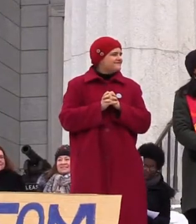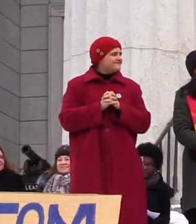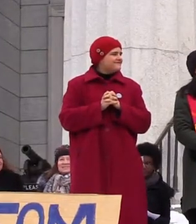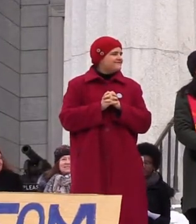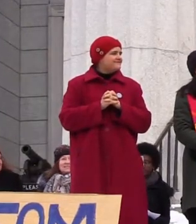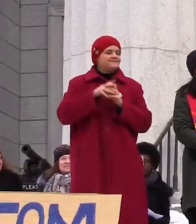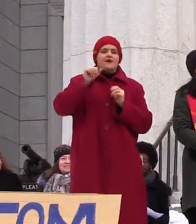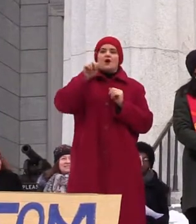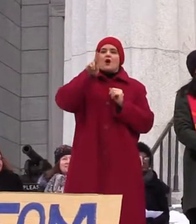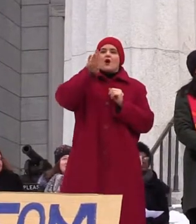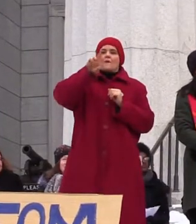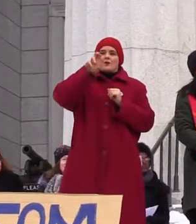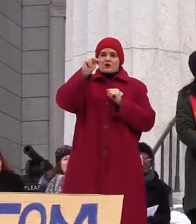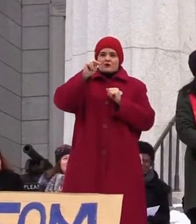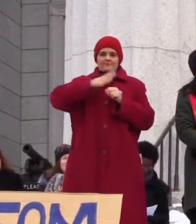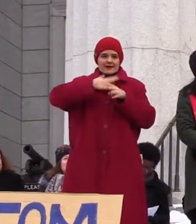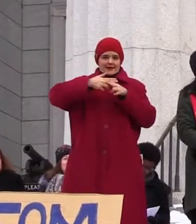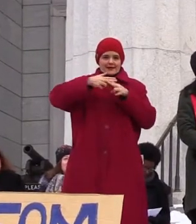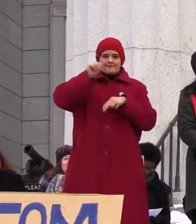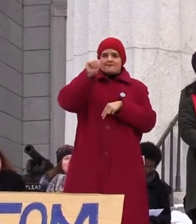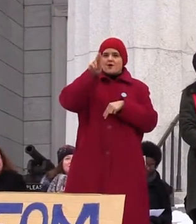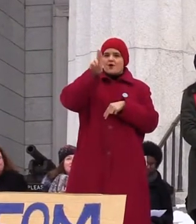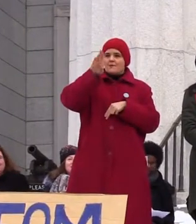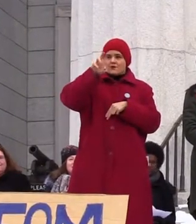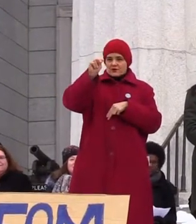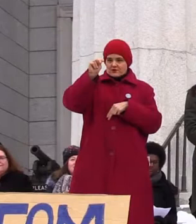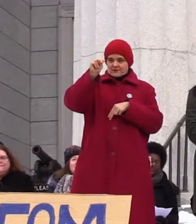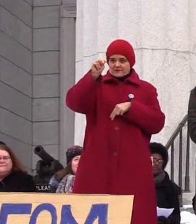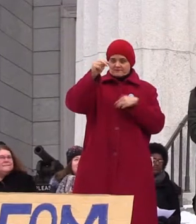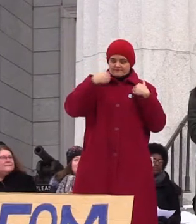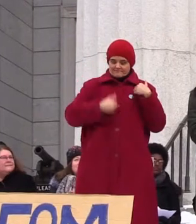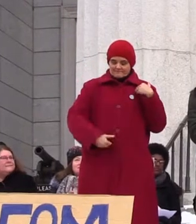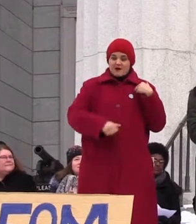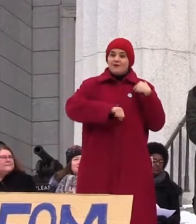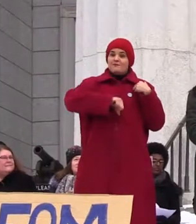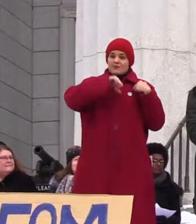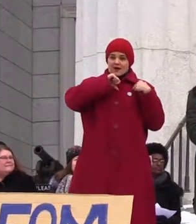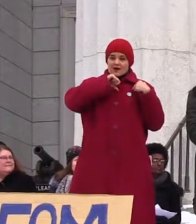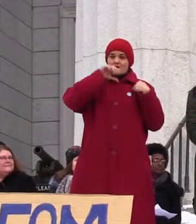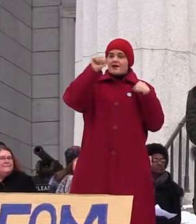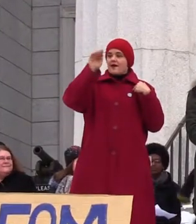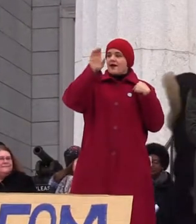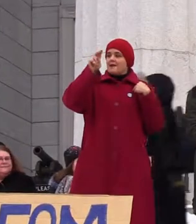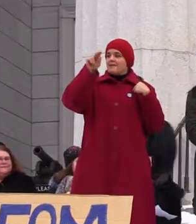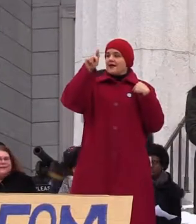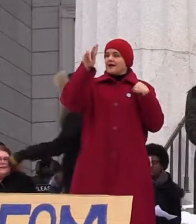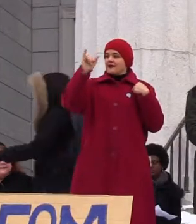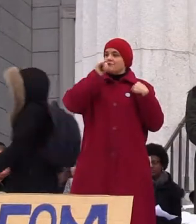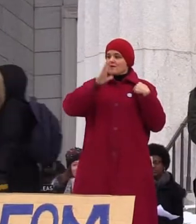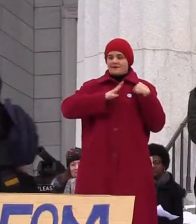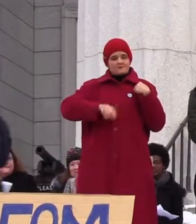I am Auburn. I stand before you, a proud Abenaki woman,